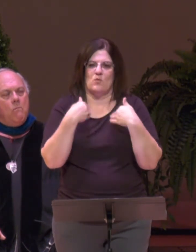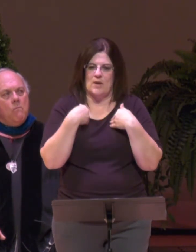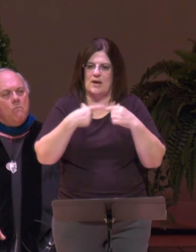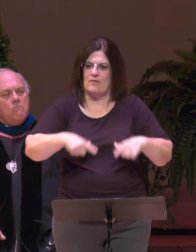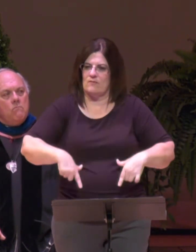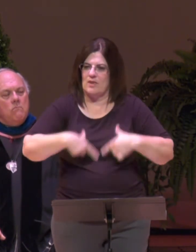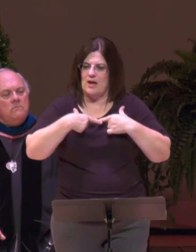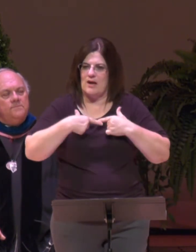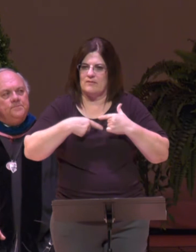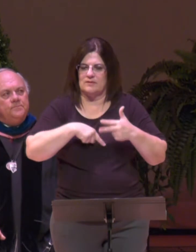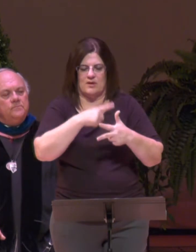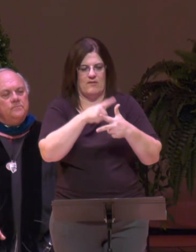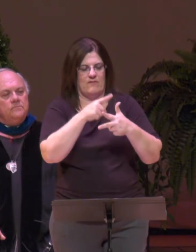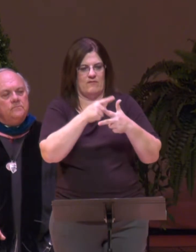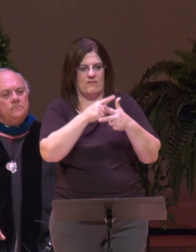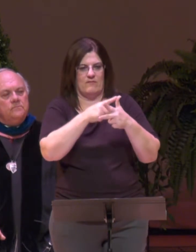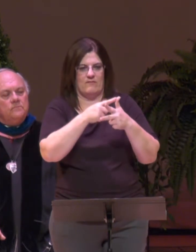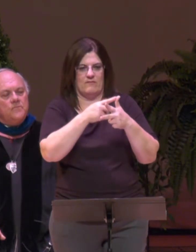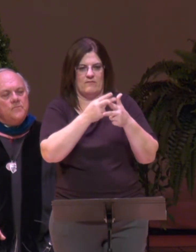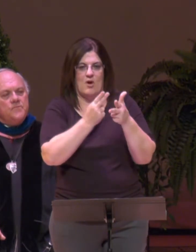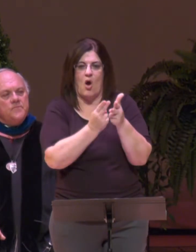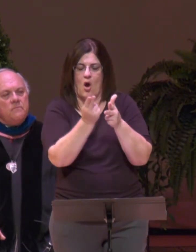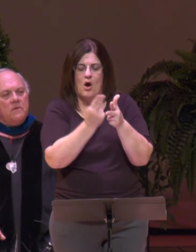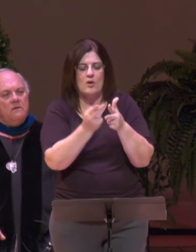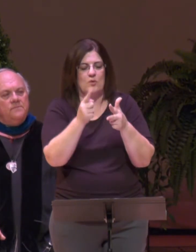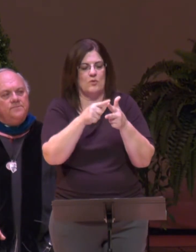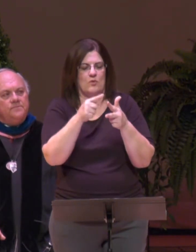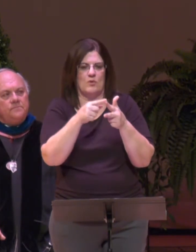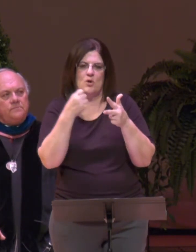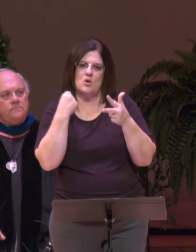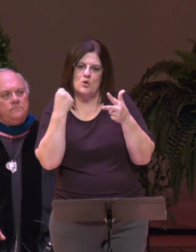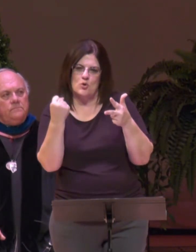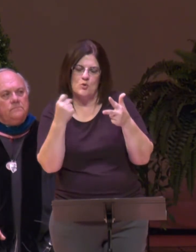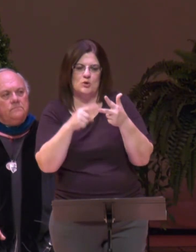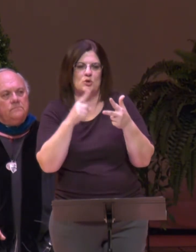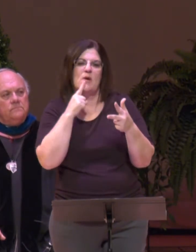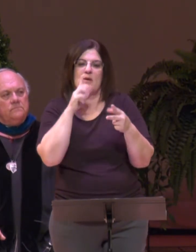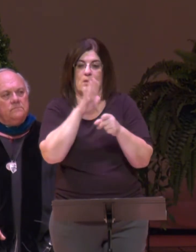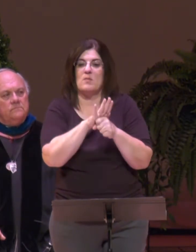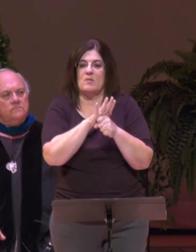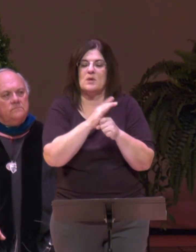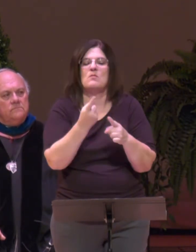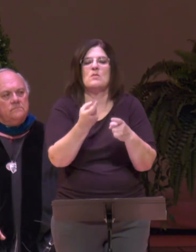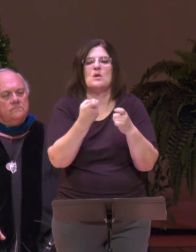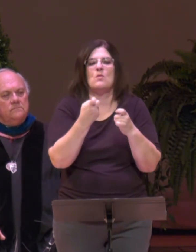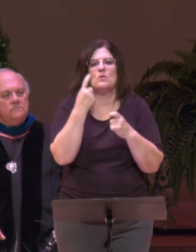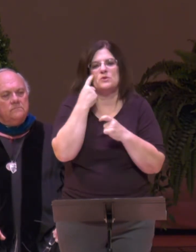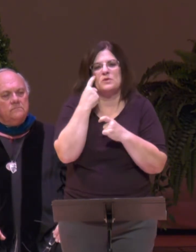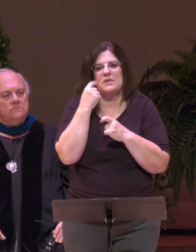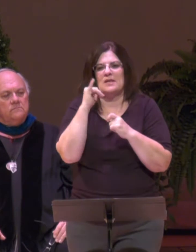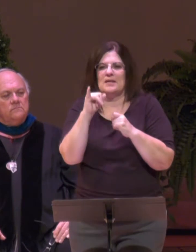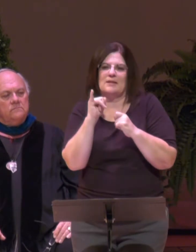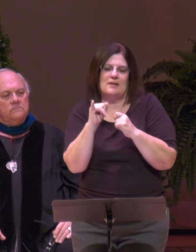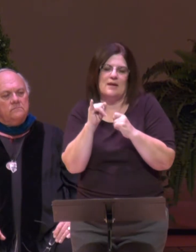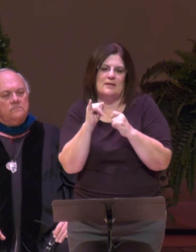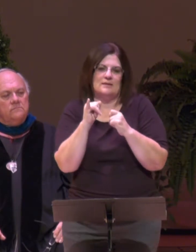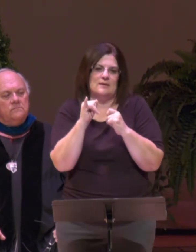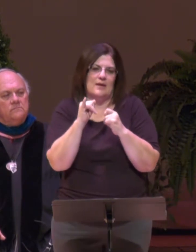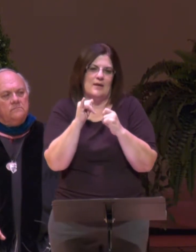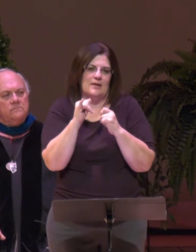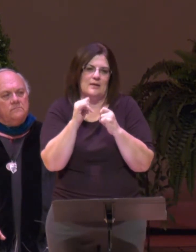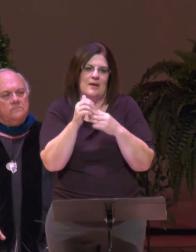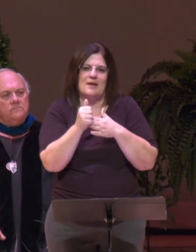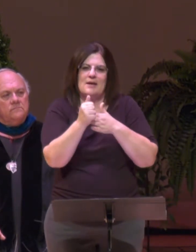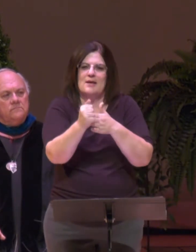commitment. And those are three great virtues of themselves. But I want you to think of faith as a navigational aid, steering your personal and professional